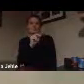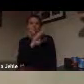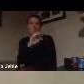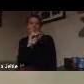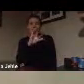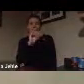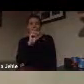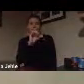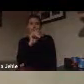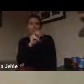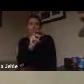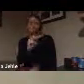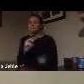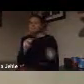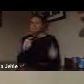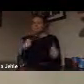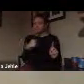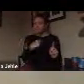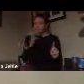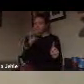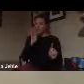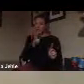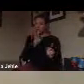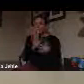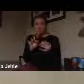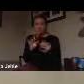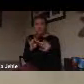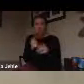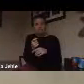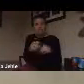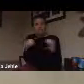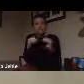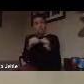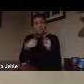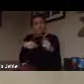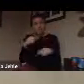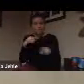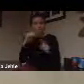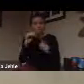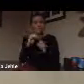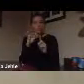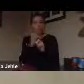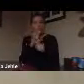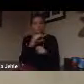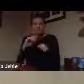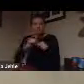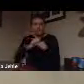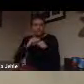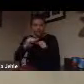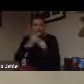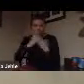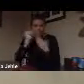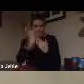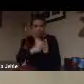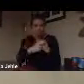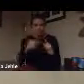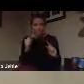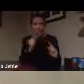Yeah, we're just going to talk a little bit more about the orientation and training program. Mm-hmm.